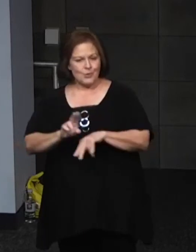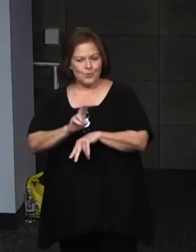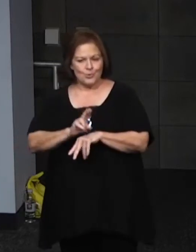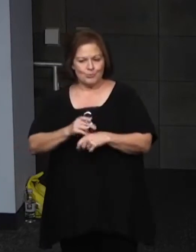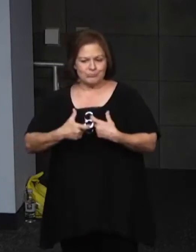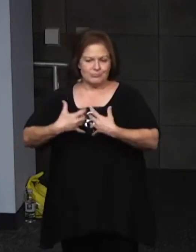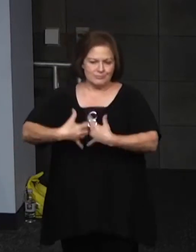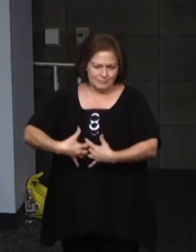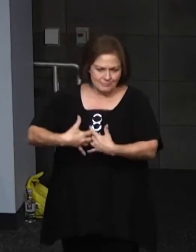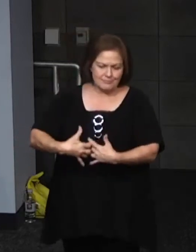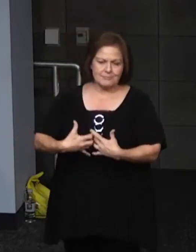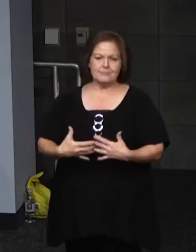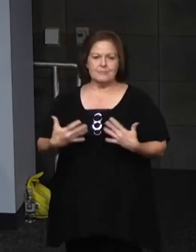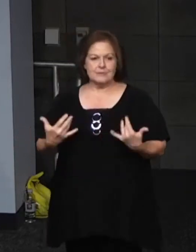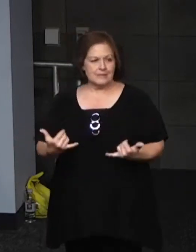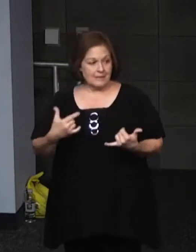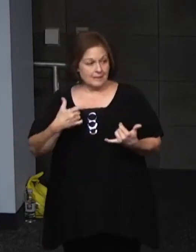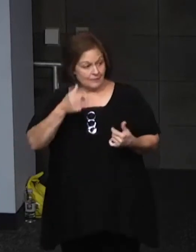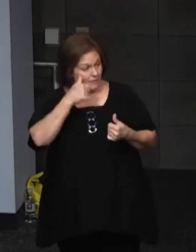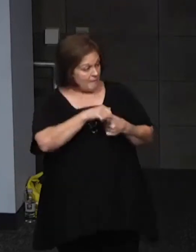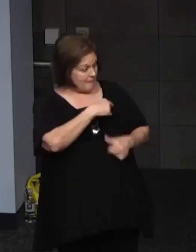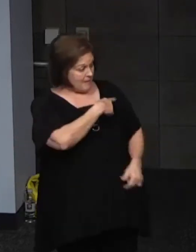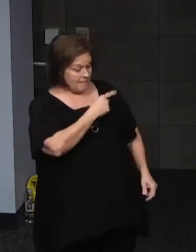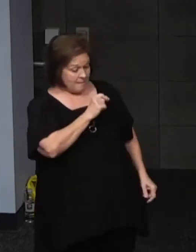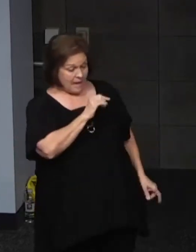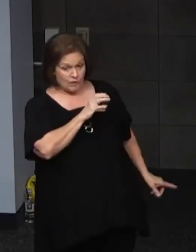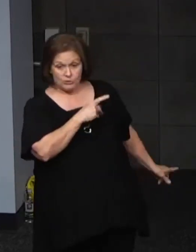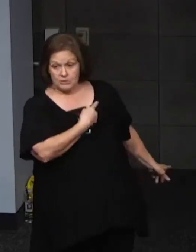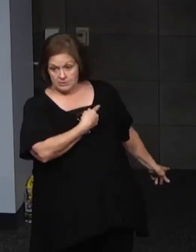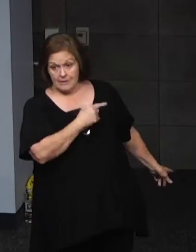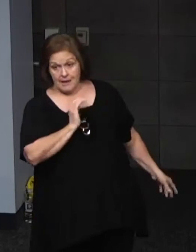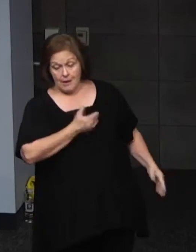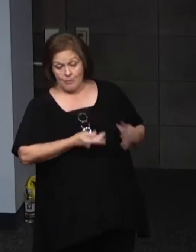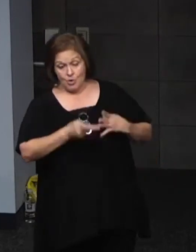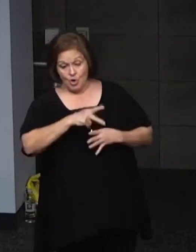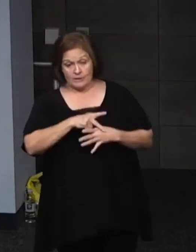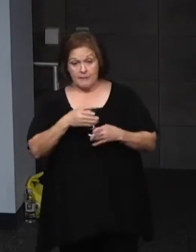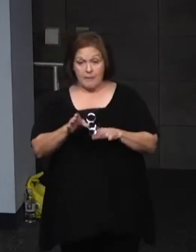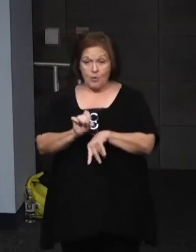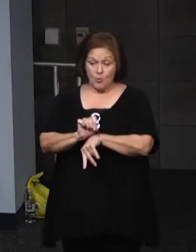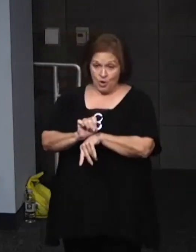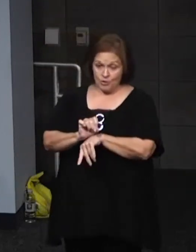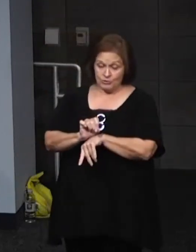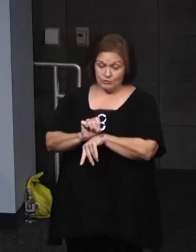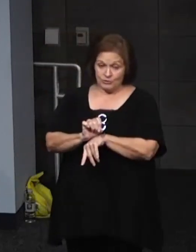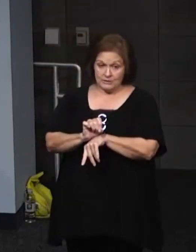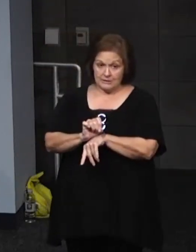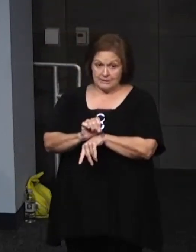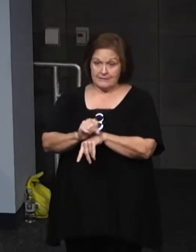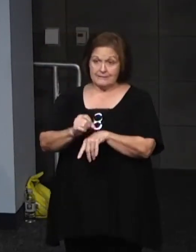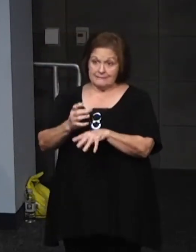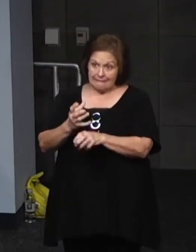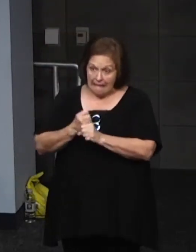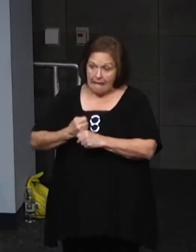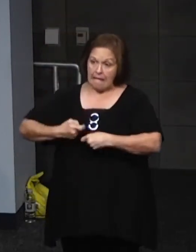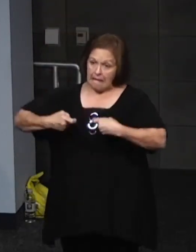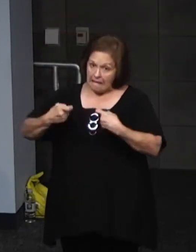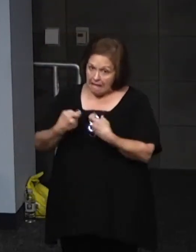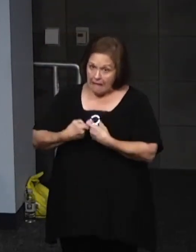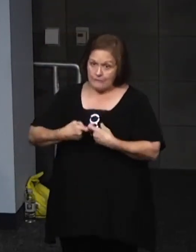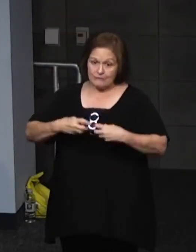power, so I'm going to turn and remind Patrick that our top priority in Public Works is to get electric power to